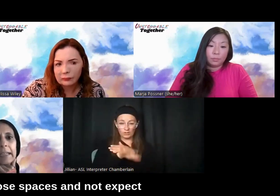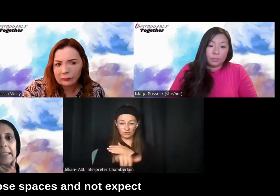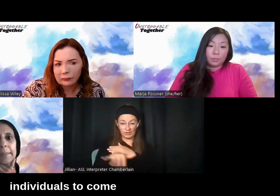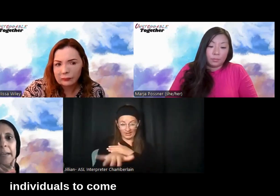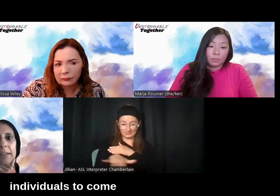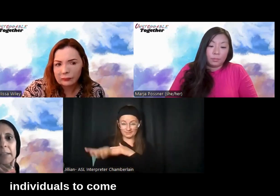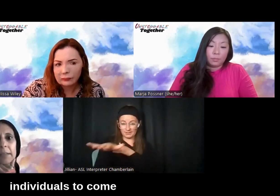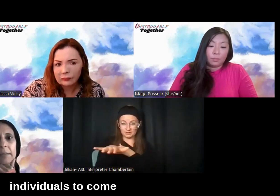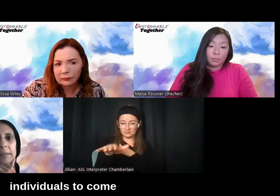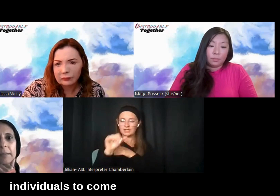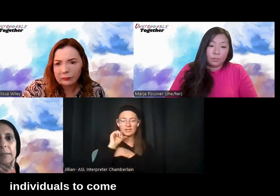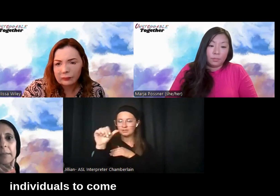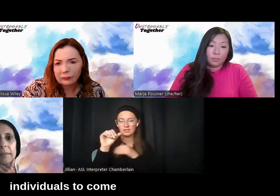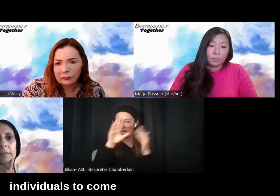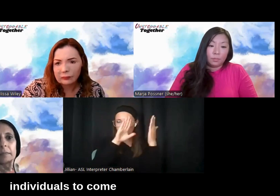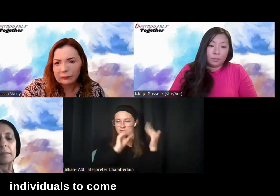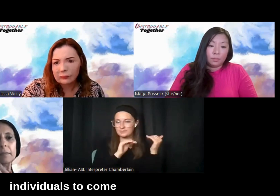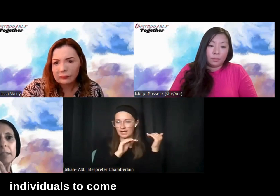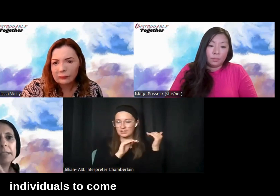not expect